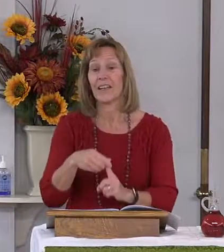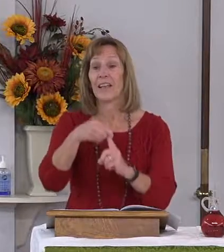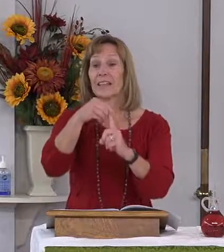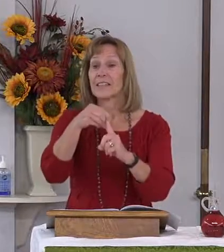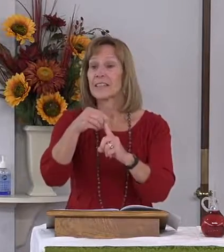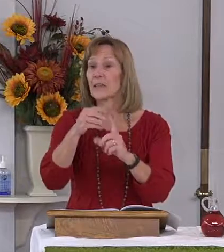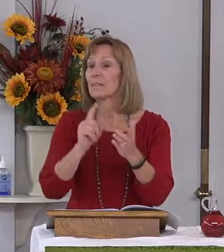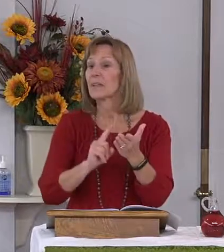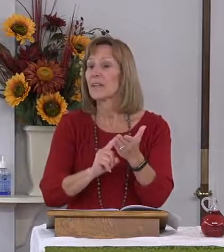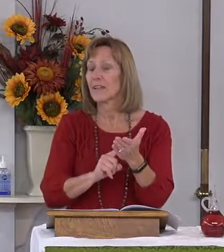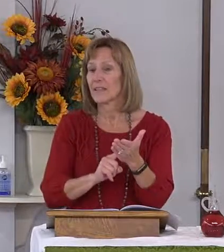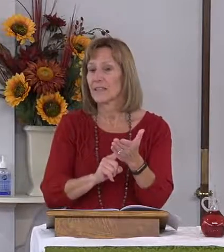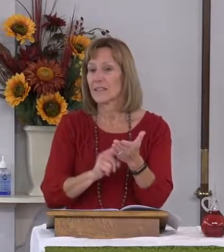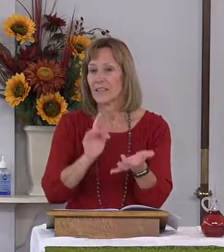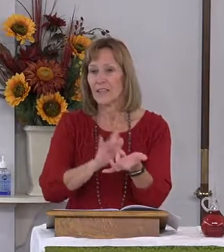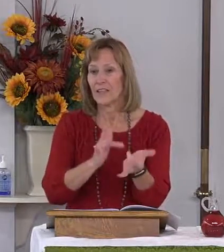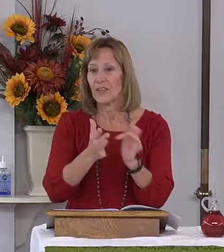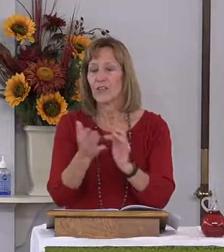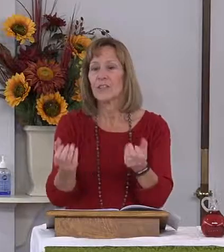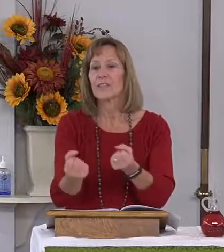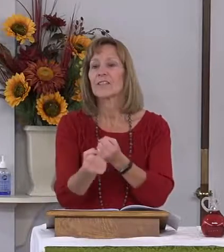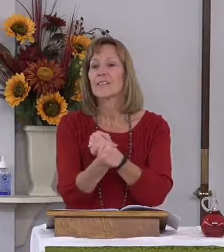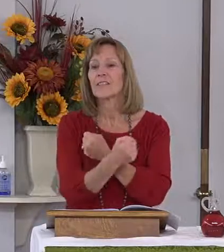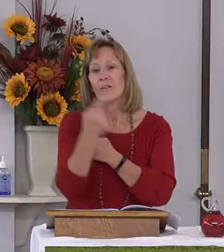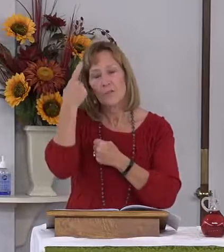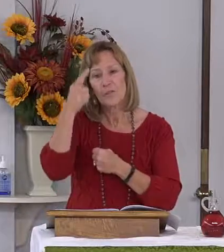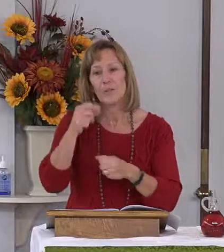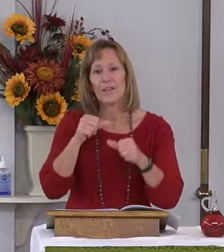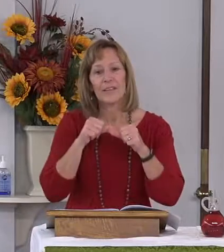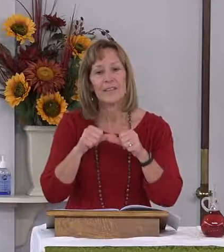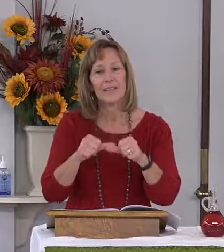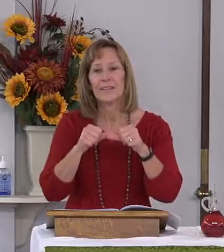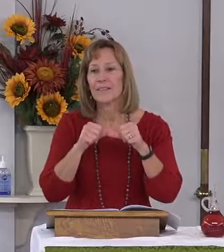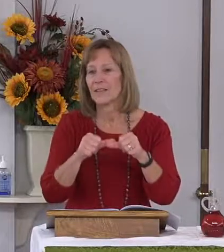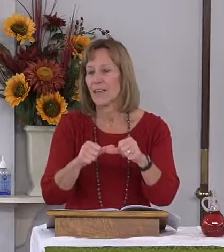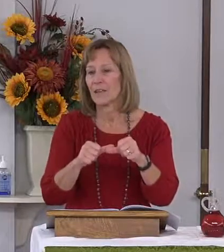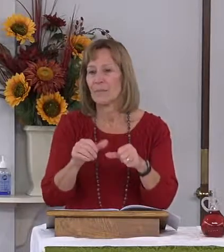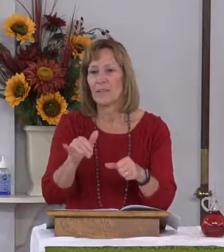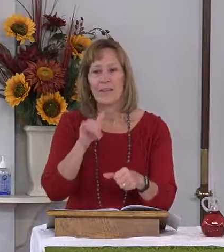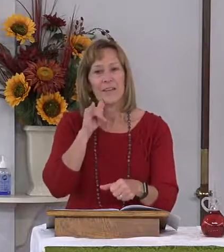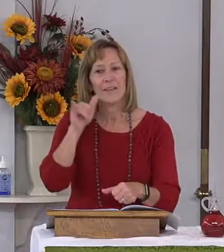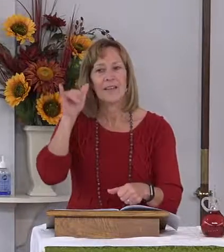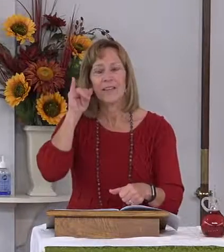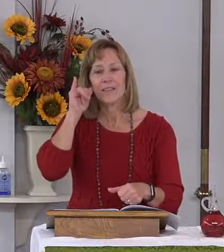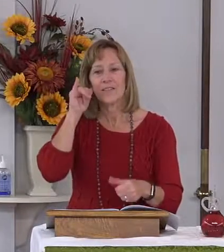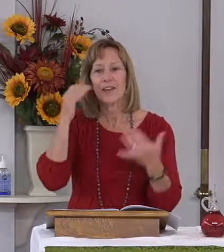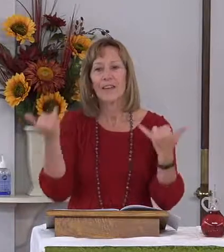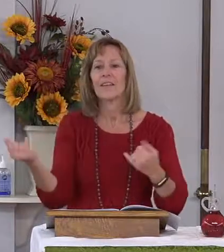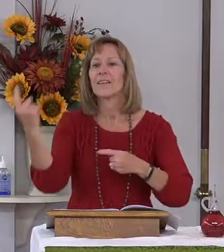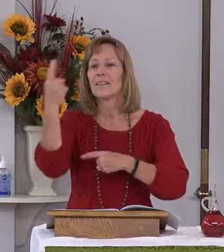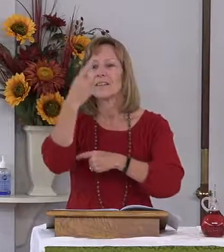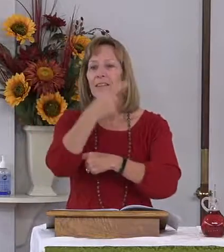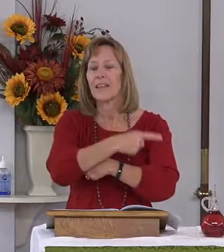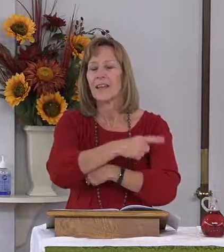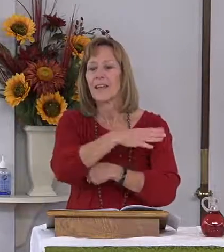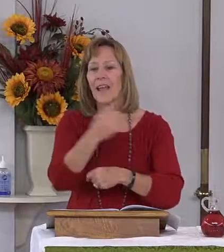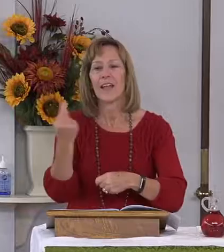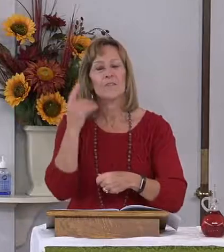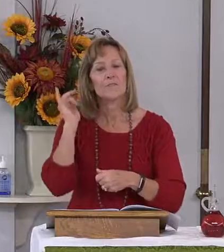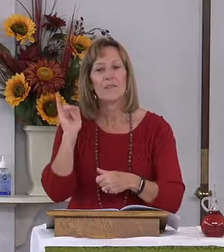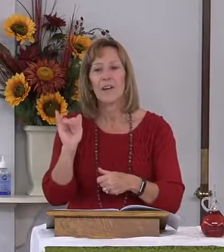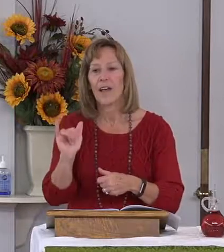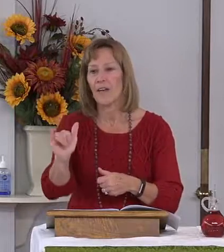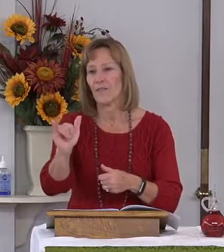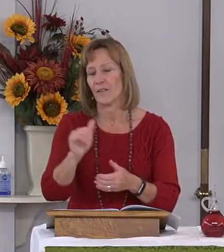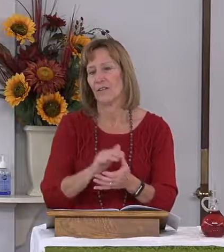this. Jesus' love for you is the same yesterday, today, and